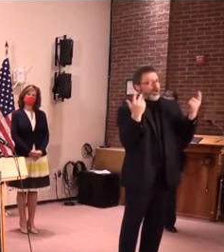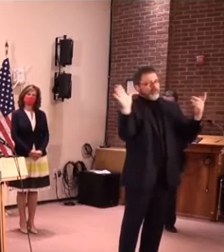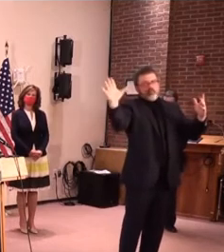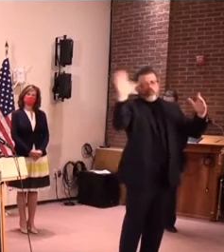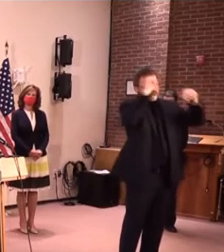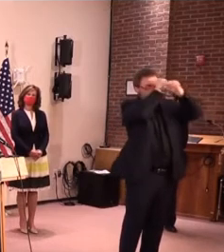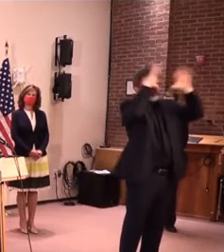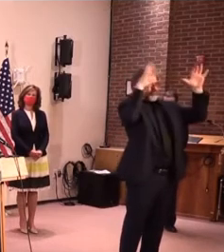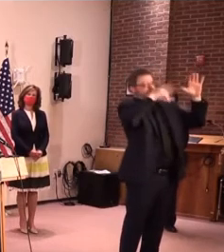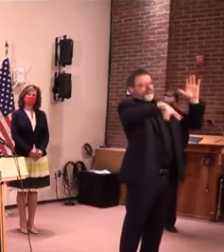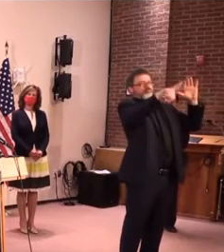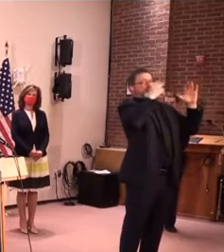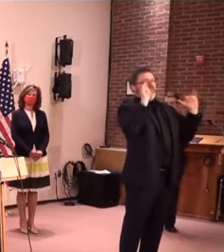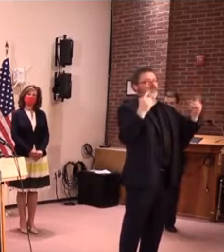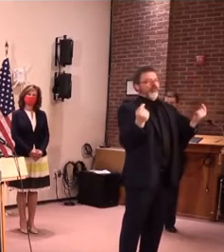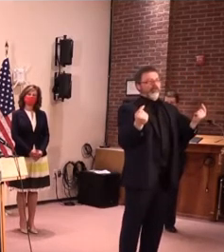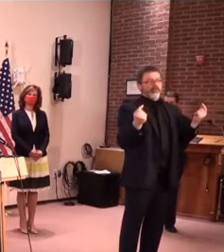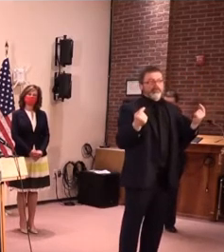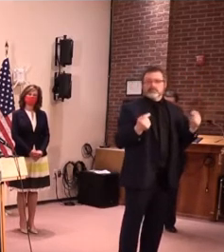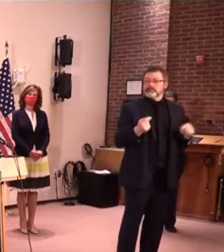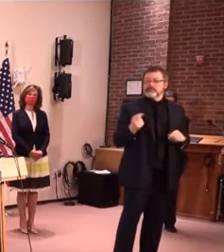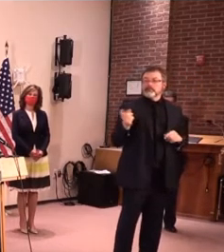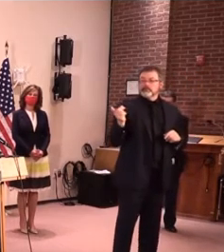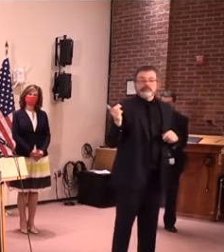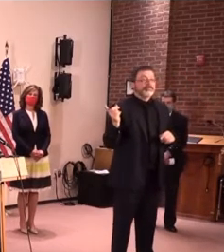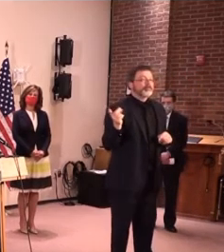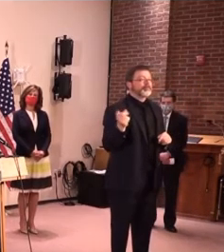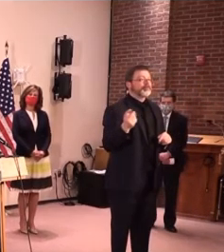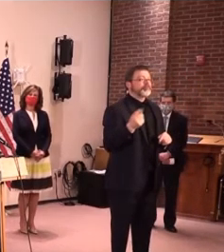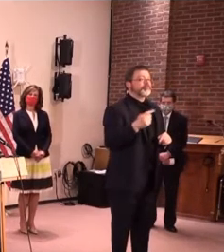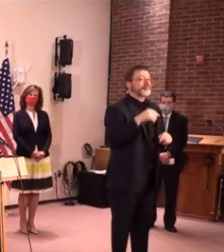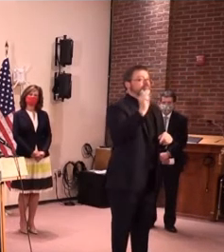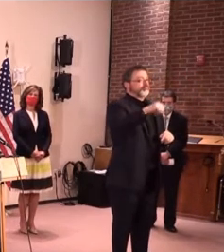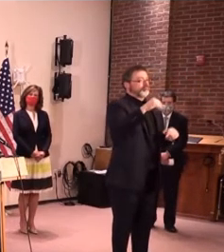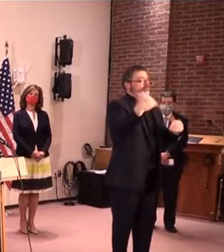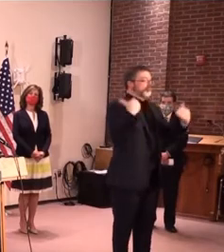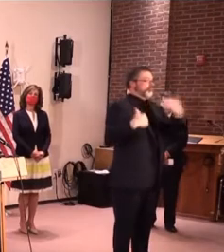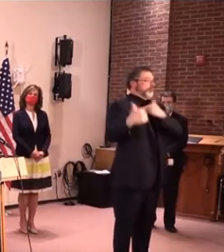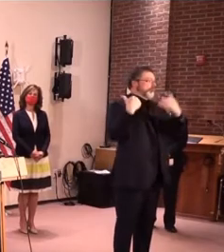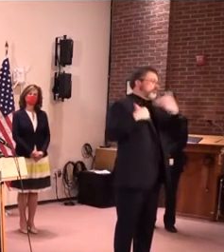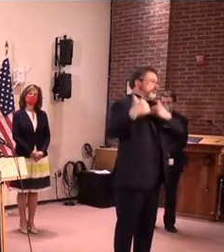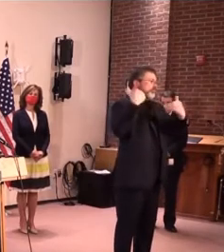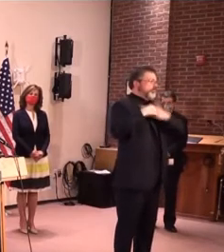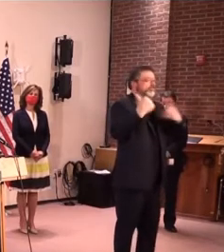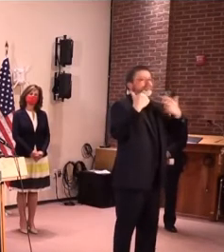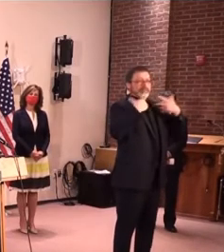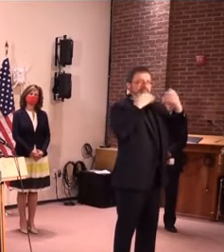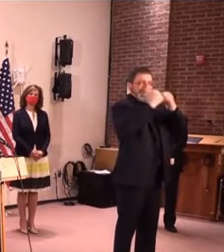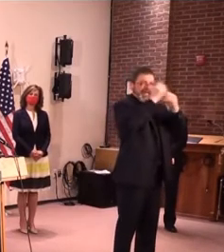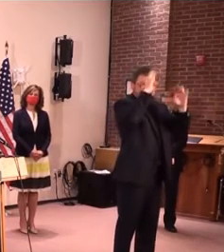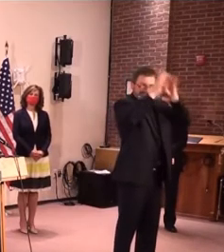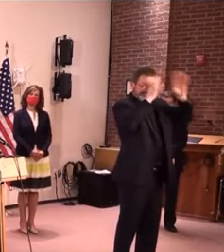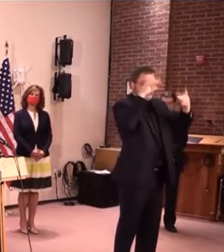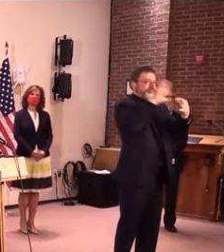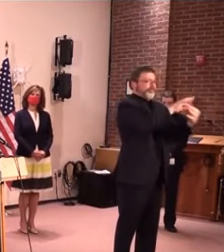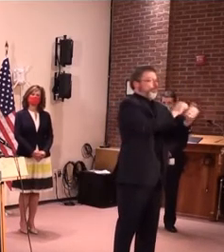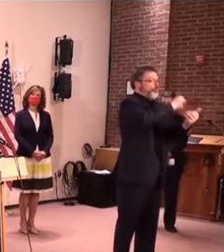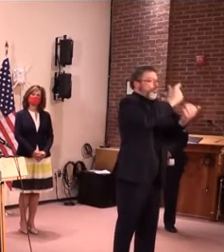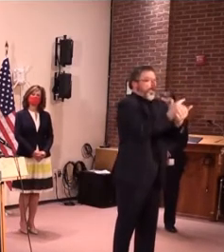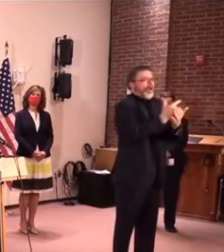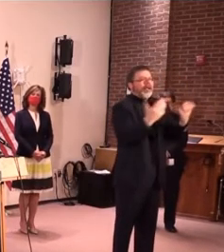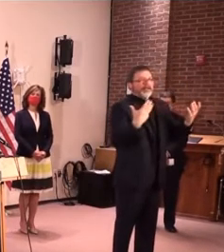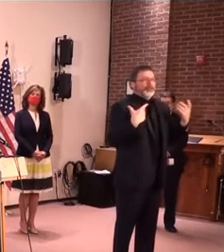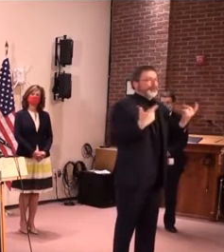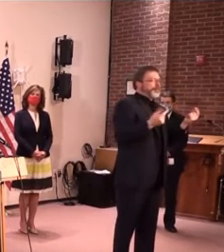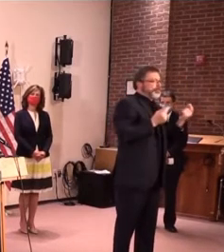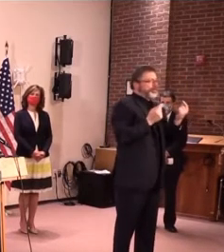So I would hope that we would be considering almost anything within the constraints of the maximum number